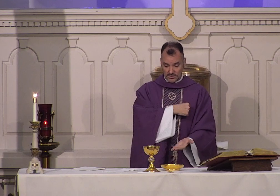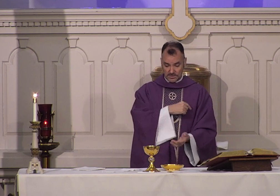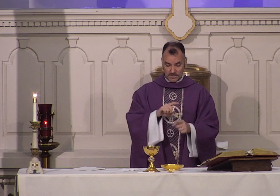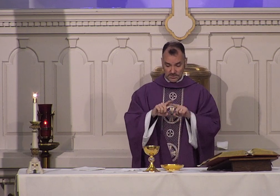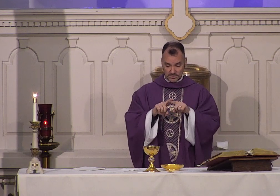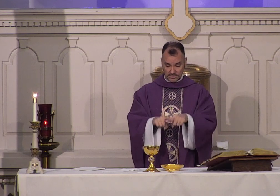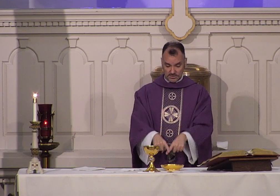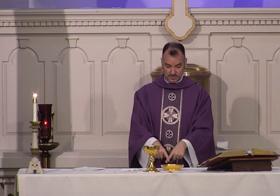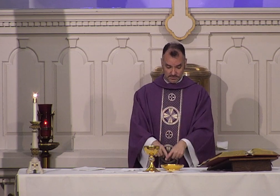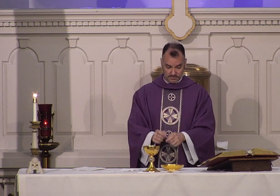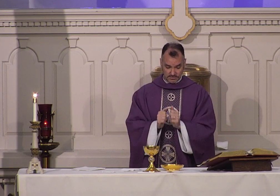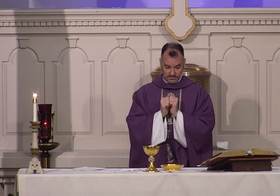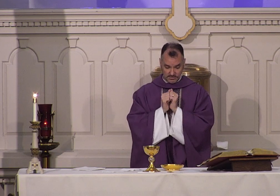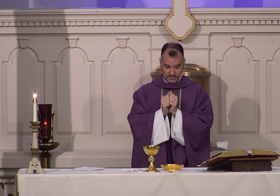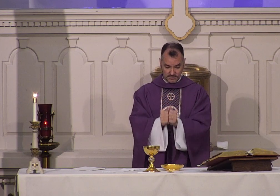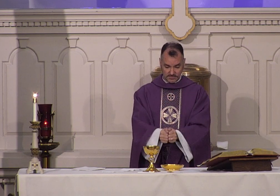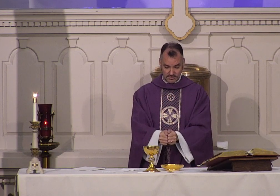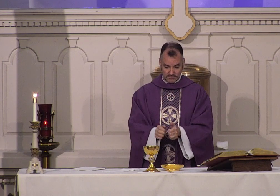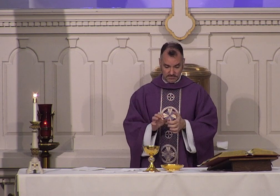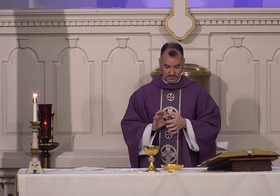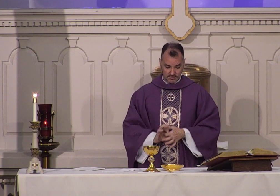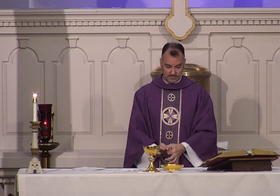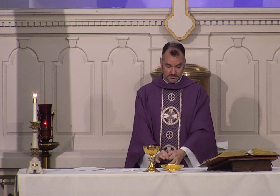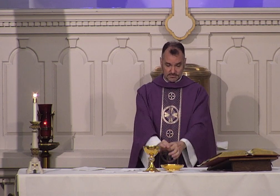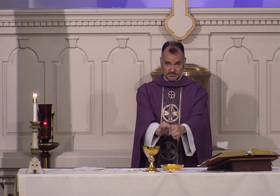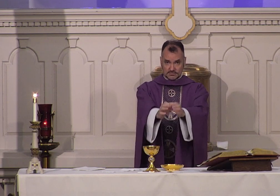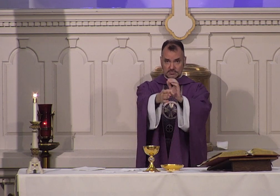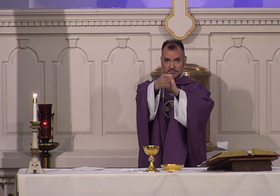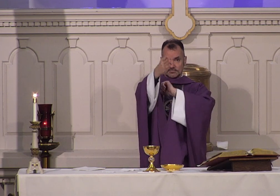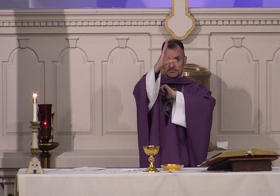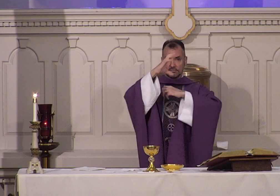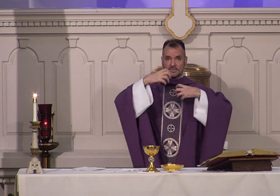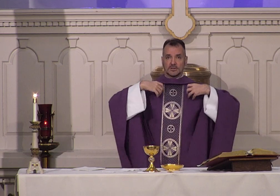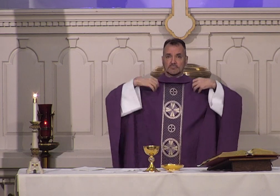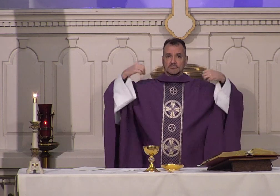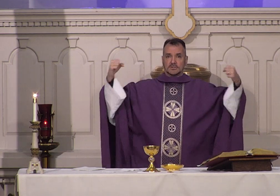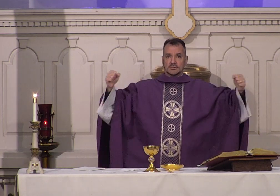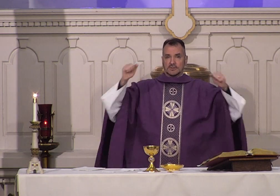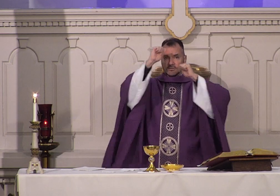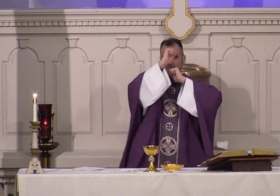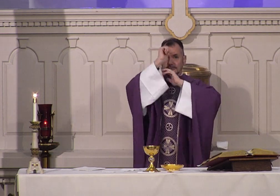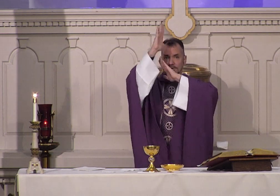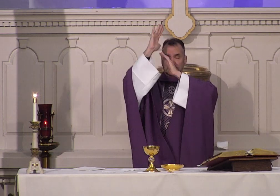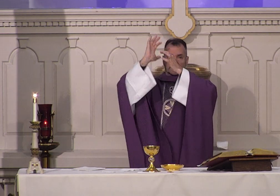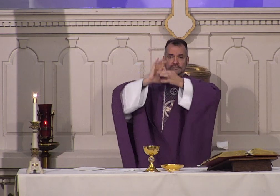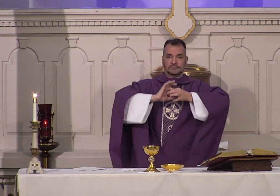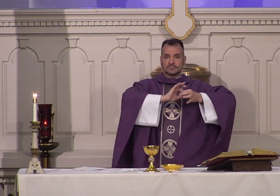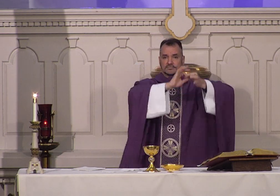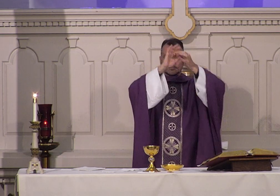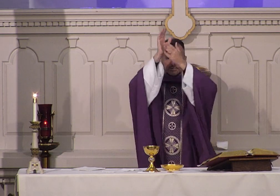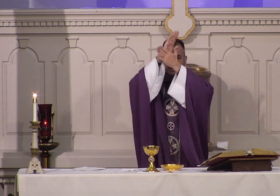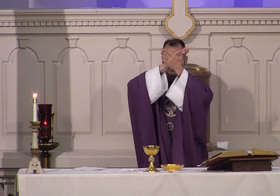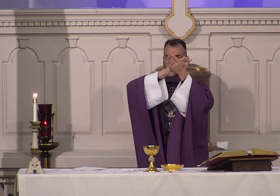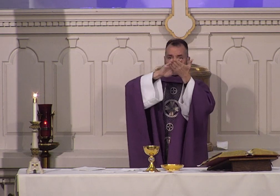Through him and with him and in him, O God, Almighty Father, in the unity of the